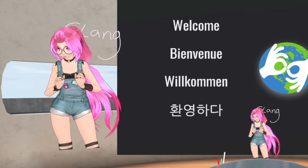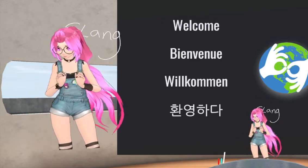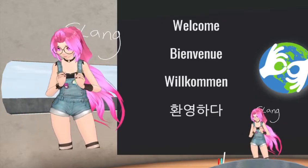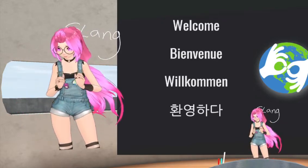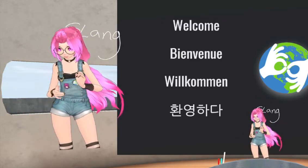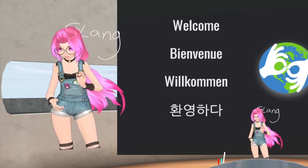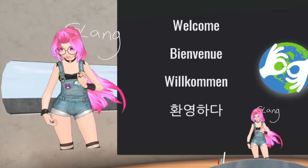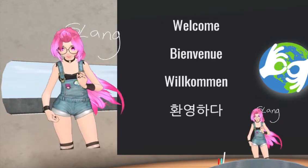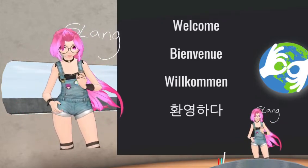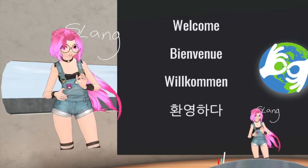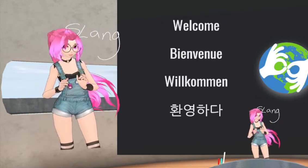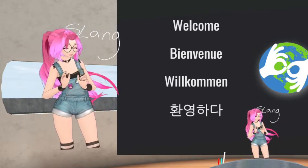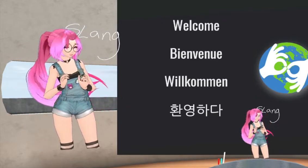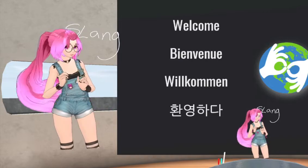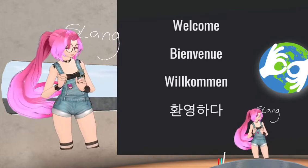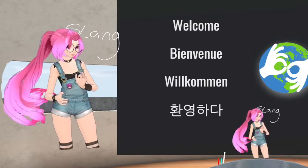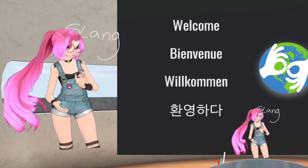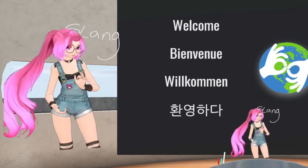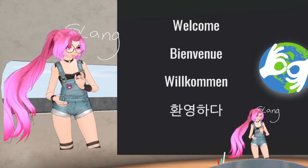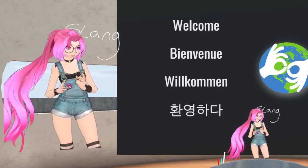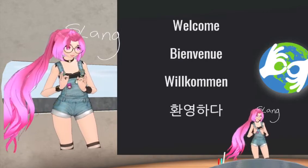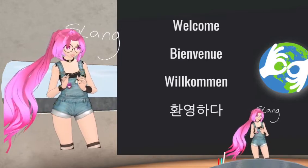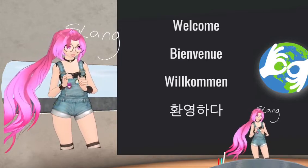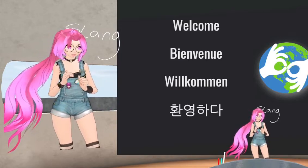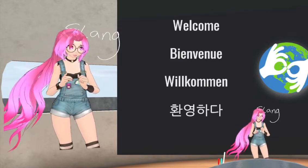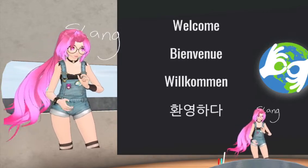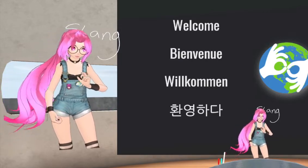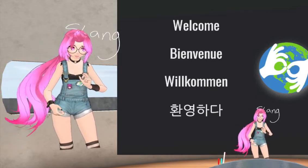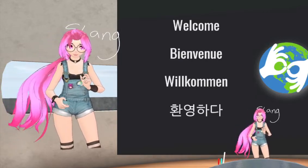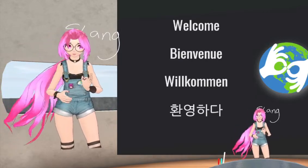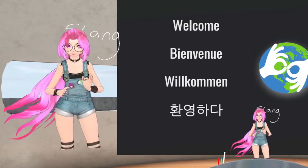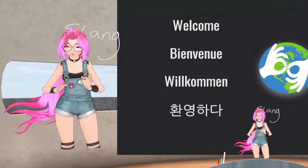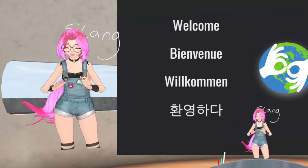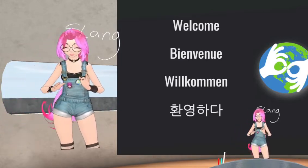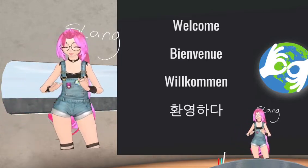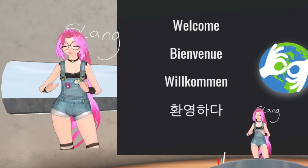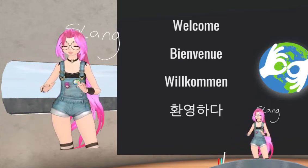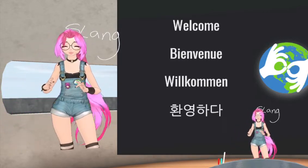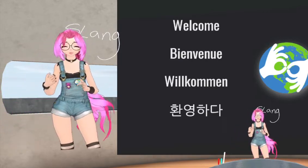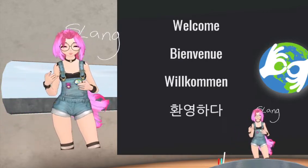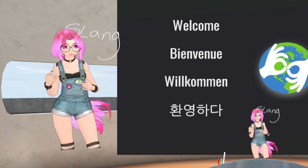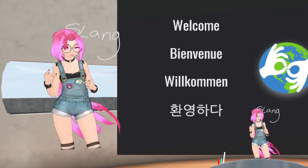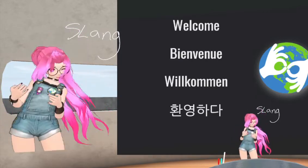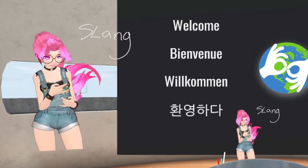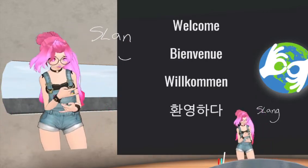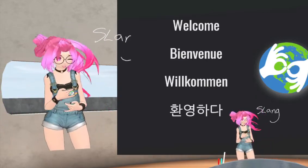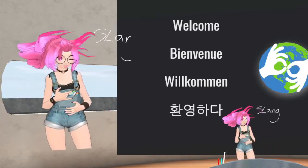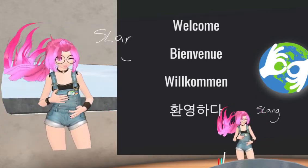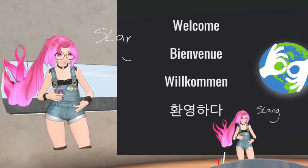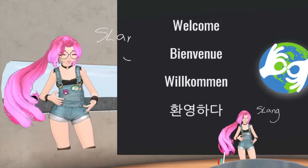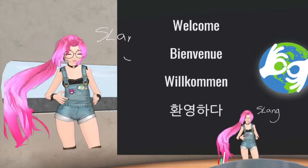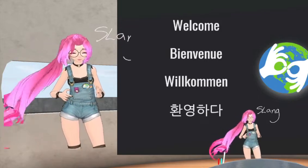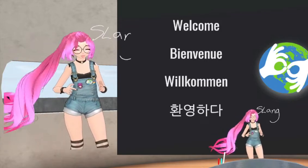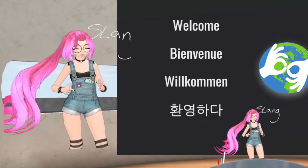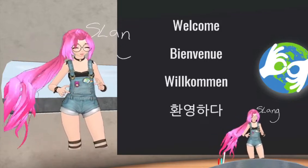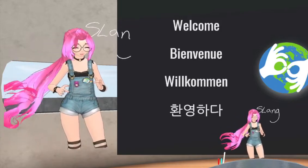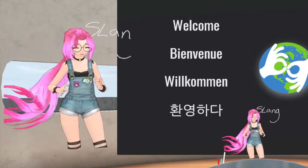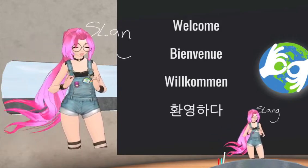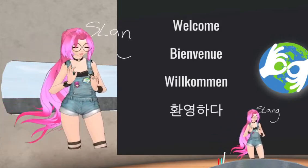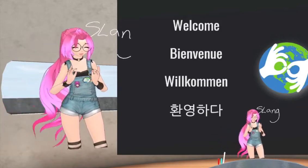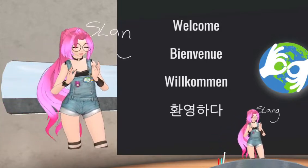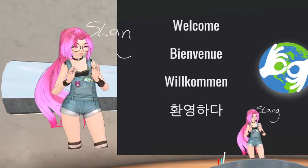do get upset, you could just be like, you know what, I'm sorry, that was out of line and I didn't know. And that goes with any person. That goes with hearing people and